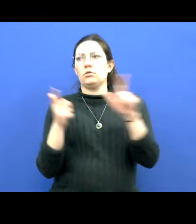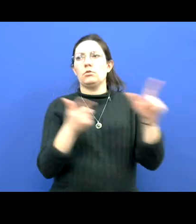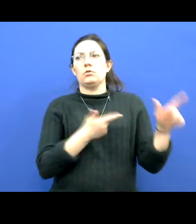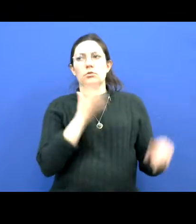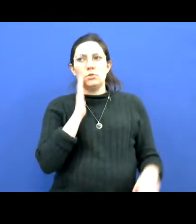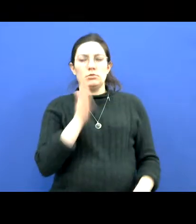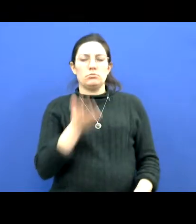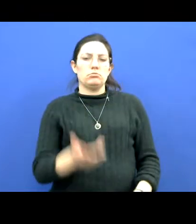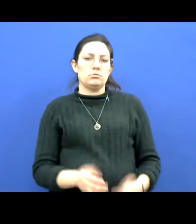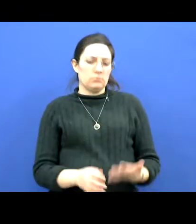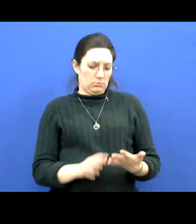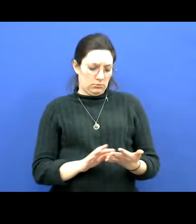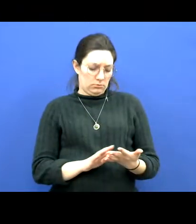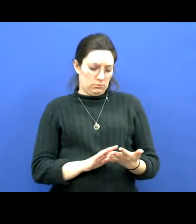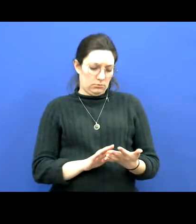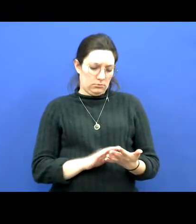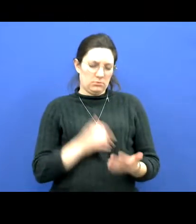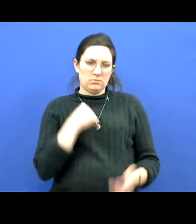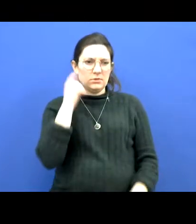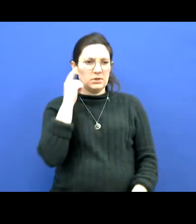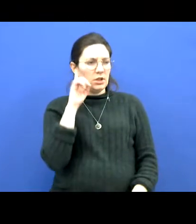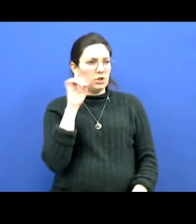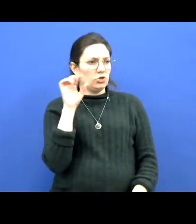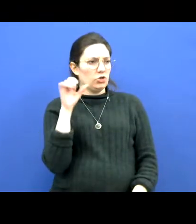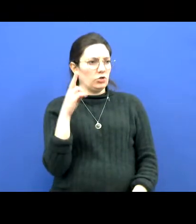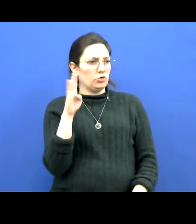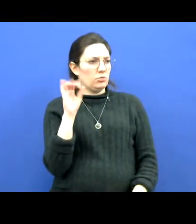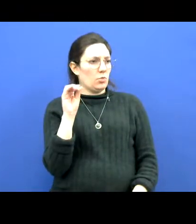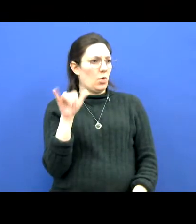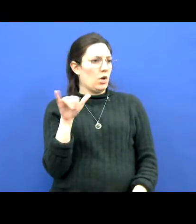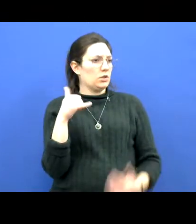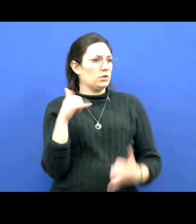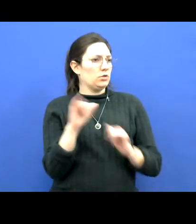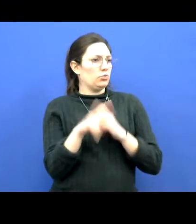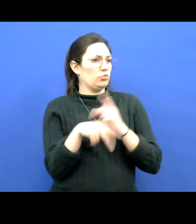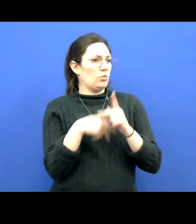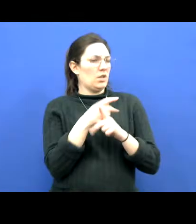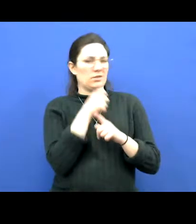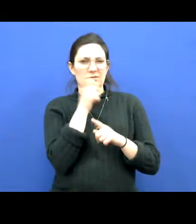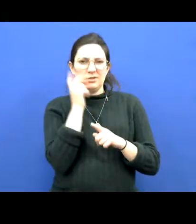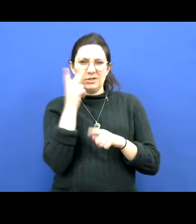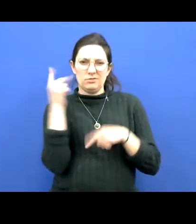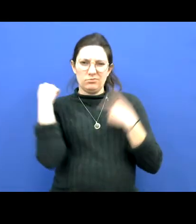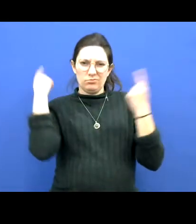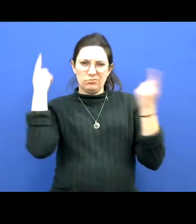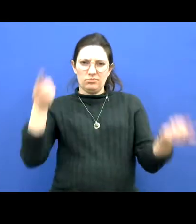there's, I assume Dutch Boy's still a brand. I've not seen it in a long time, but